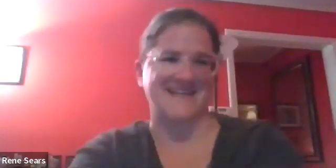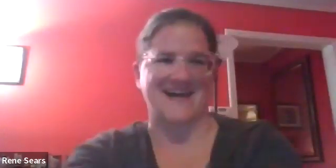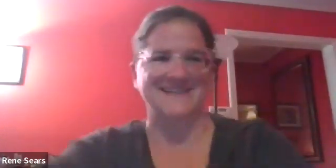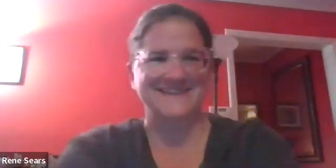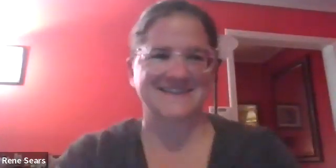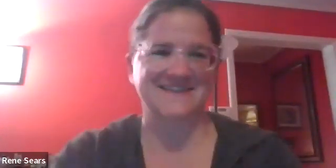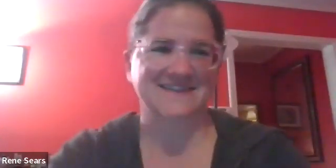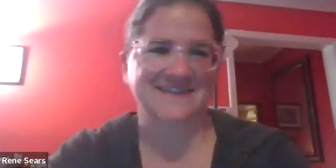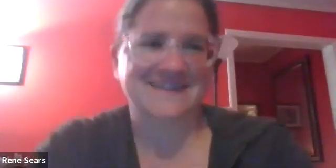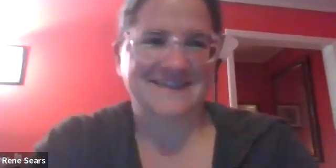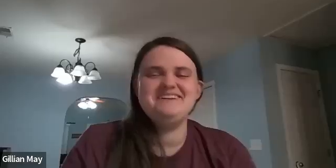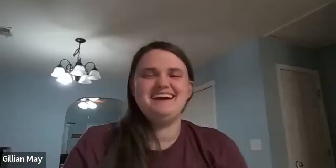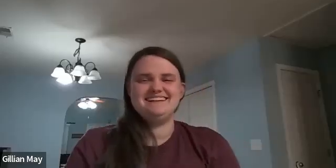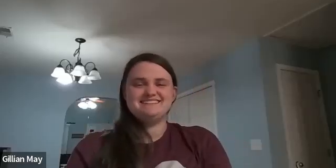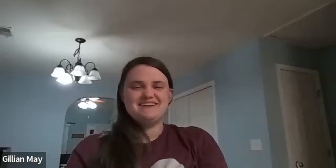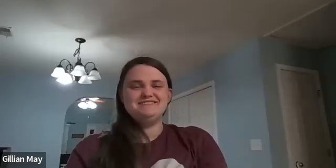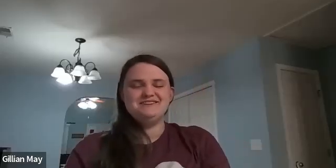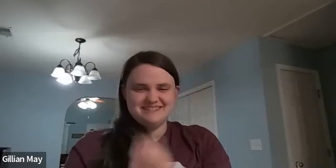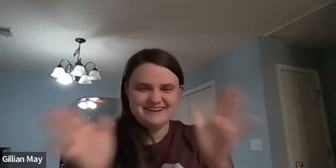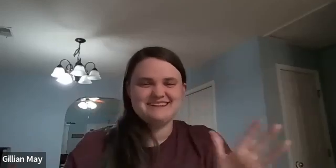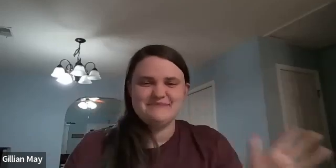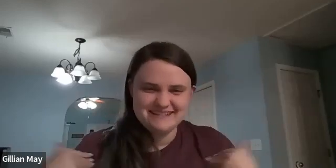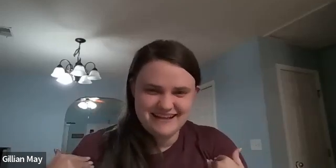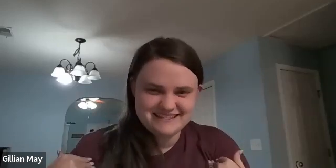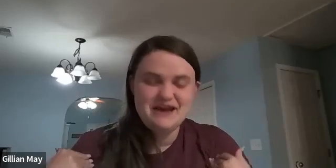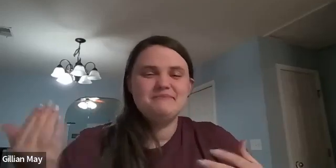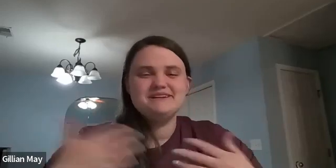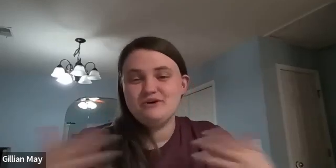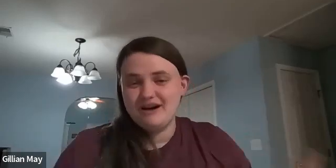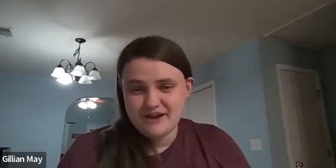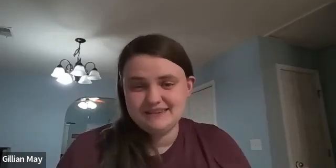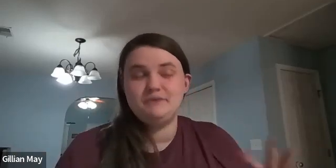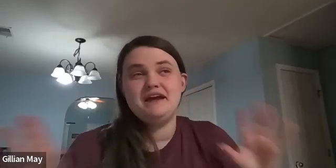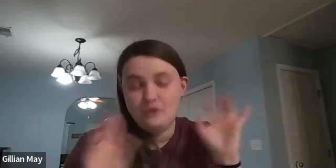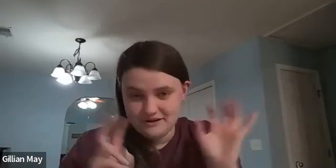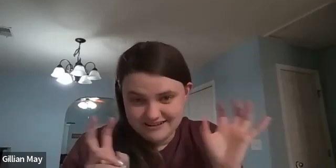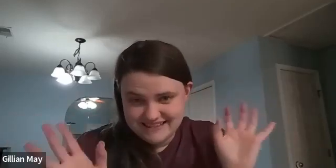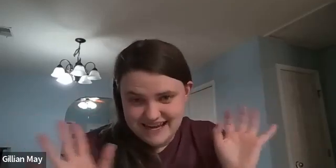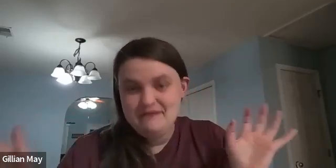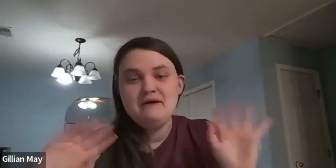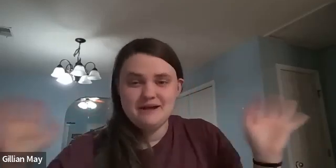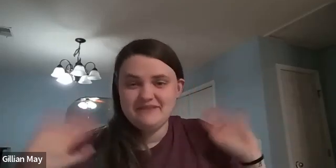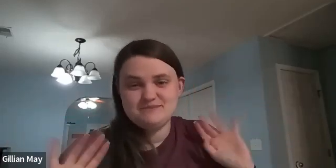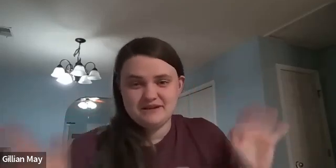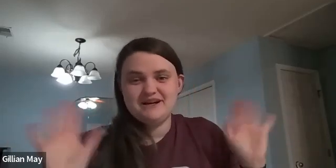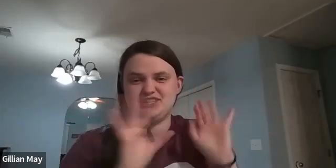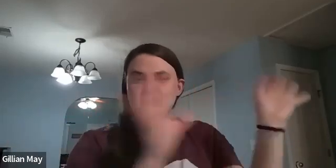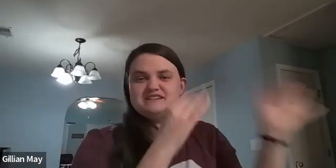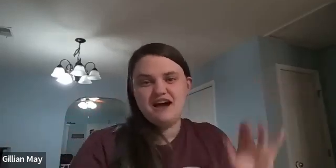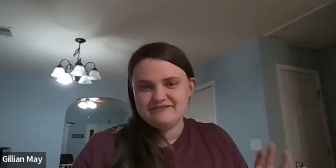that? Yes. Okay. So you know what's great is my school also had like, we had corn dogs today, but I mean, that's pretty much close enough.